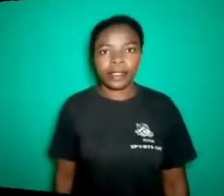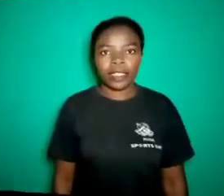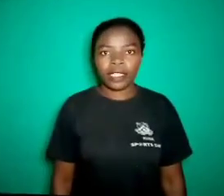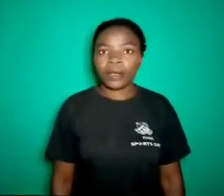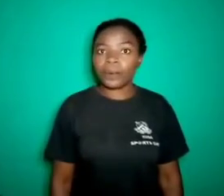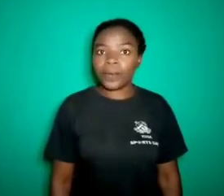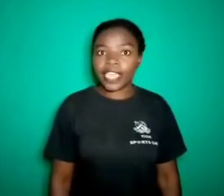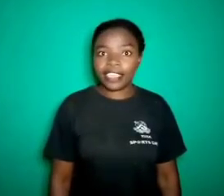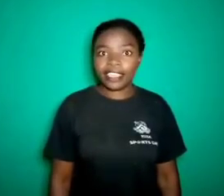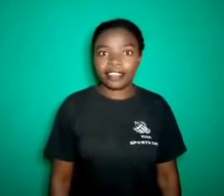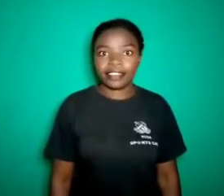Way.